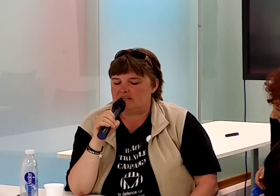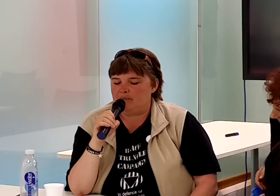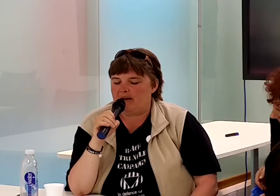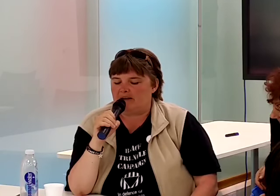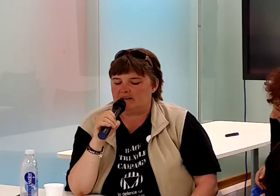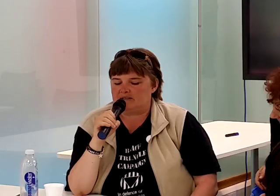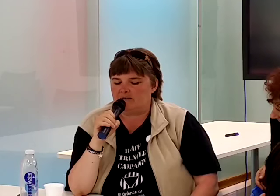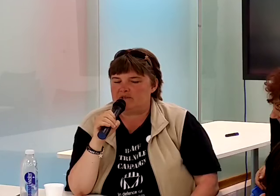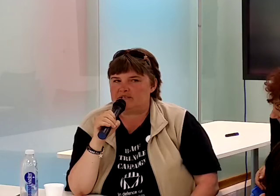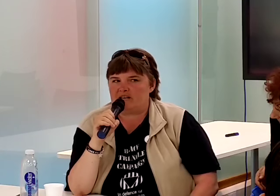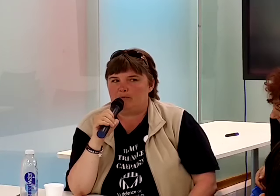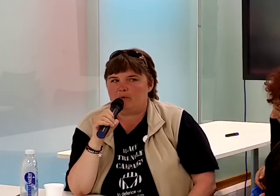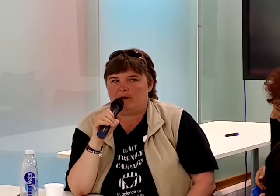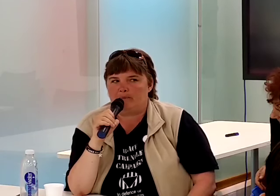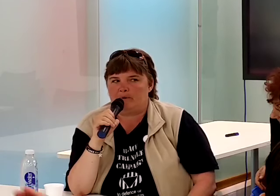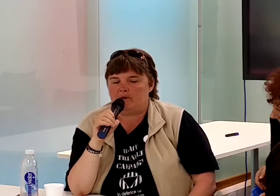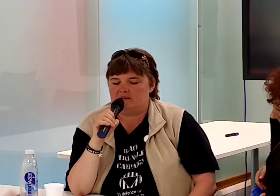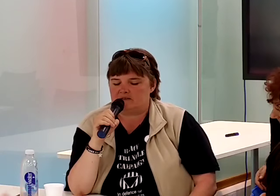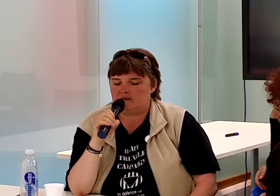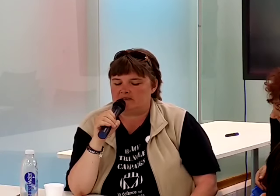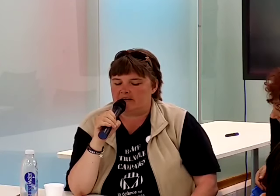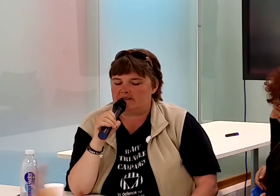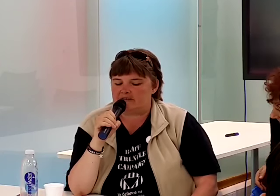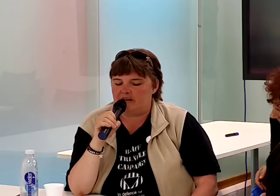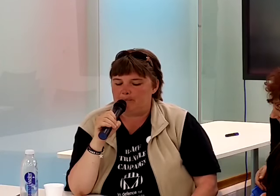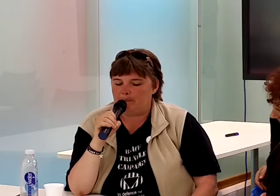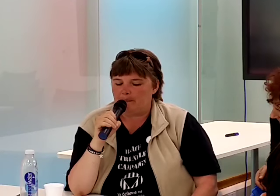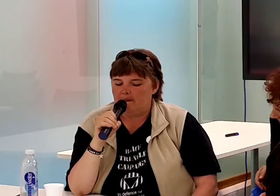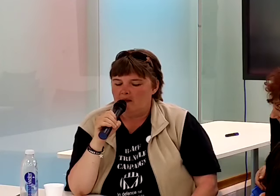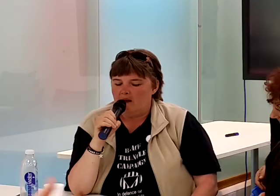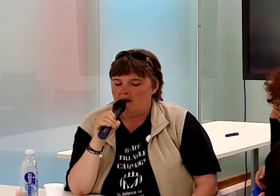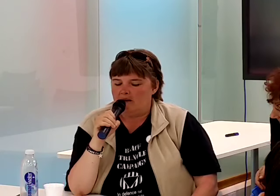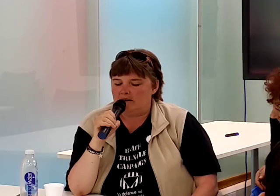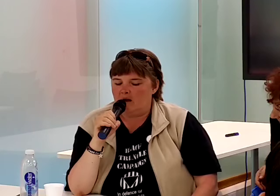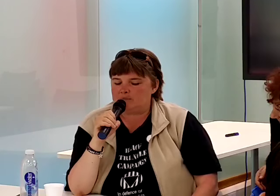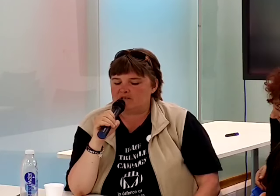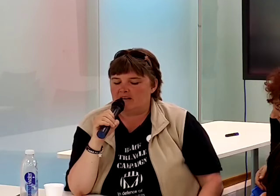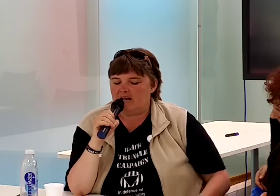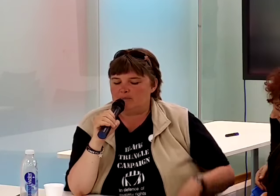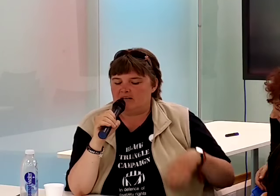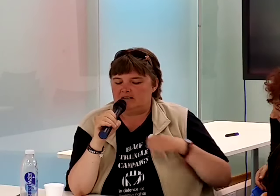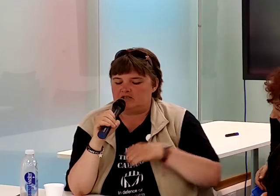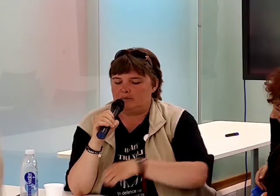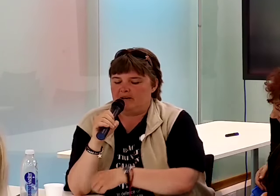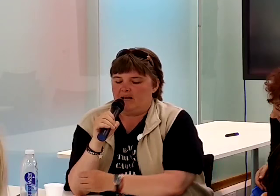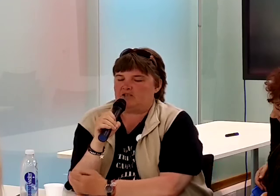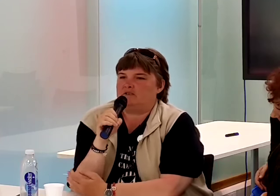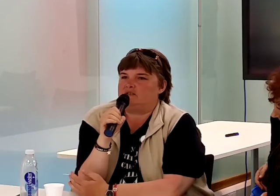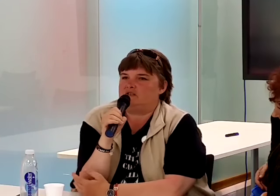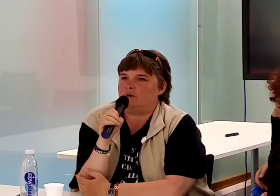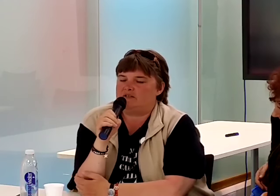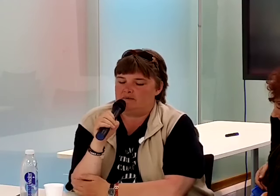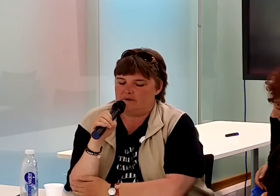us at Deepak and deaf and disabled people in solidarity. And